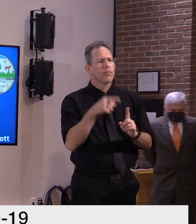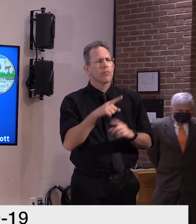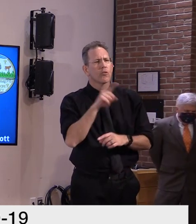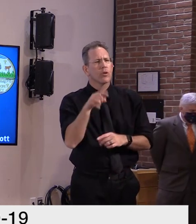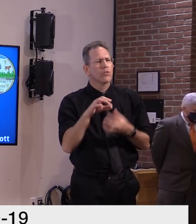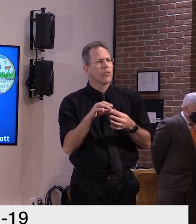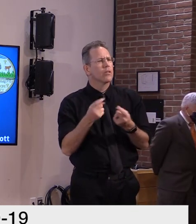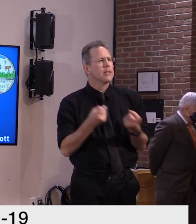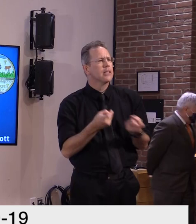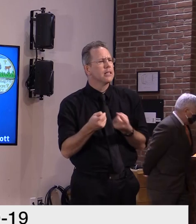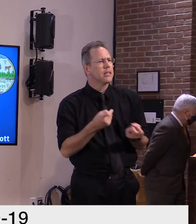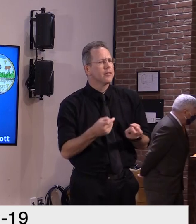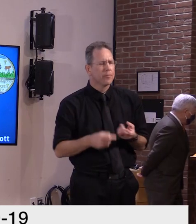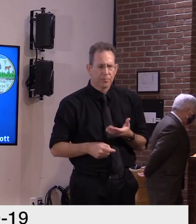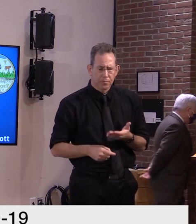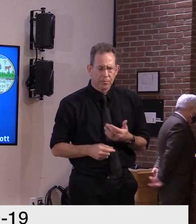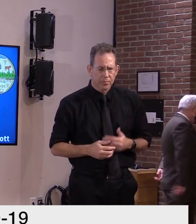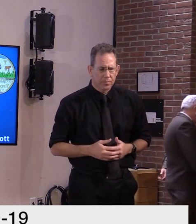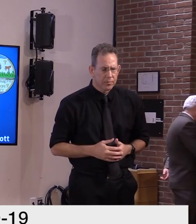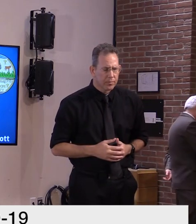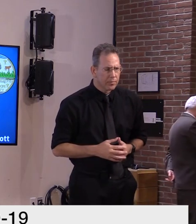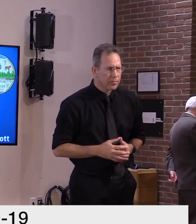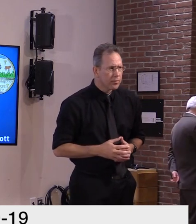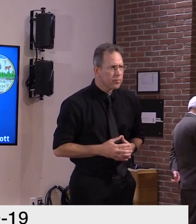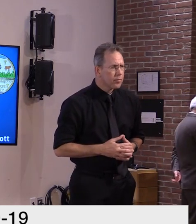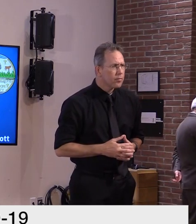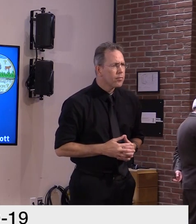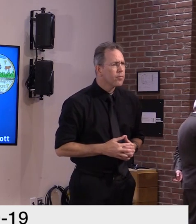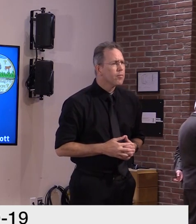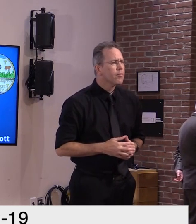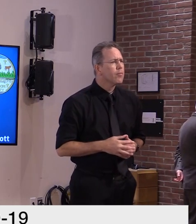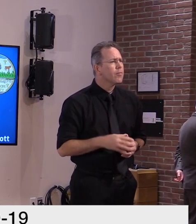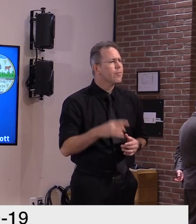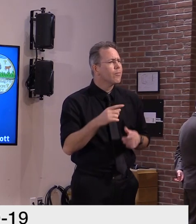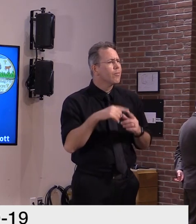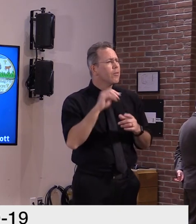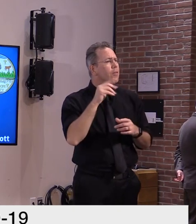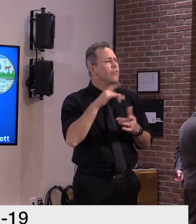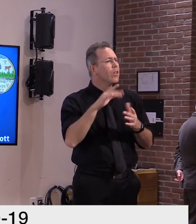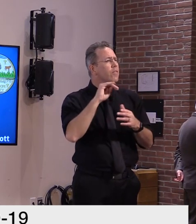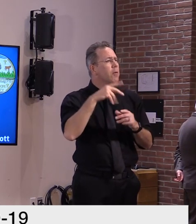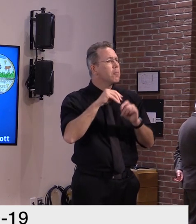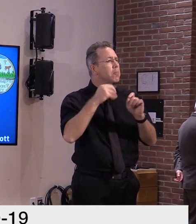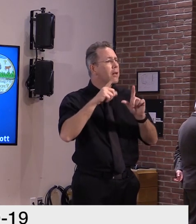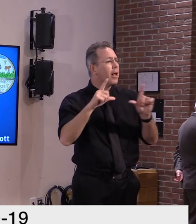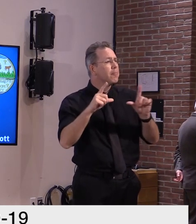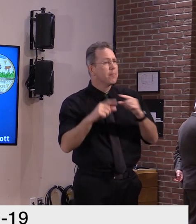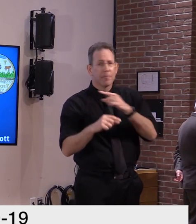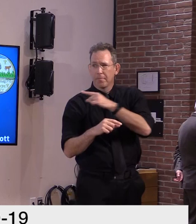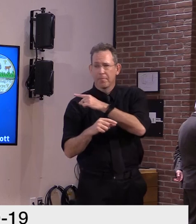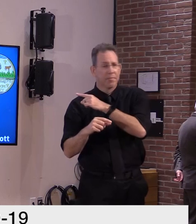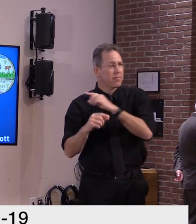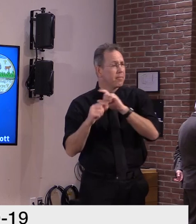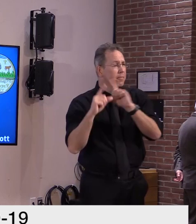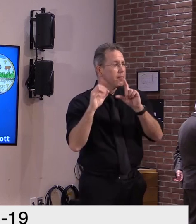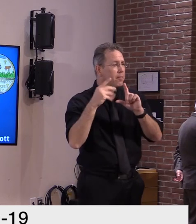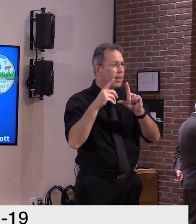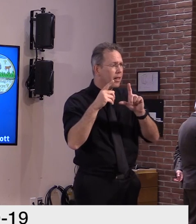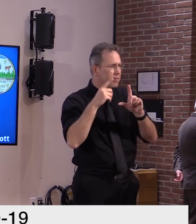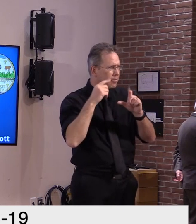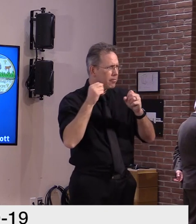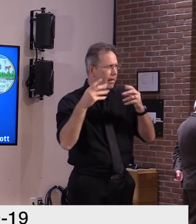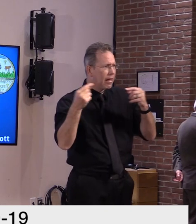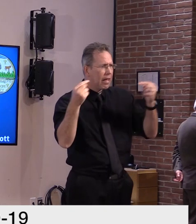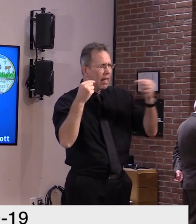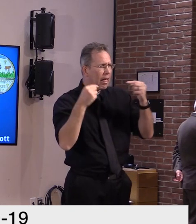It seems like looking at the travel map and listening to the guidance about ski areas, there's sort of a discordance here. The travel